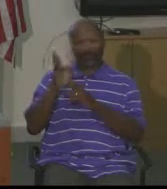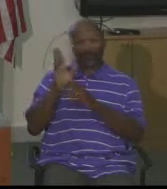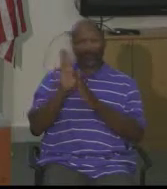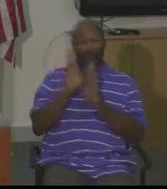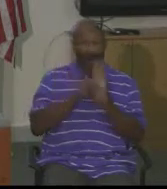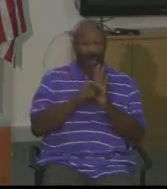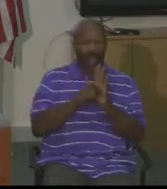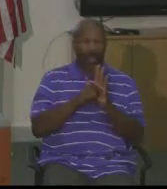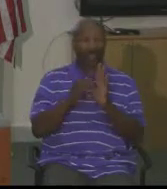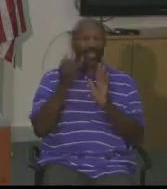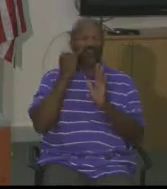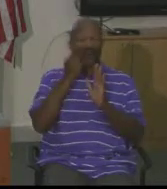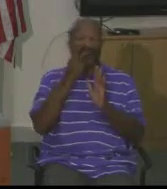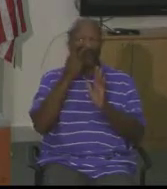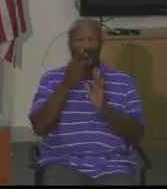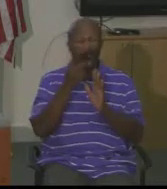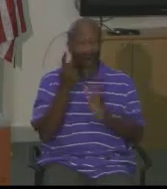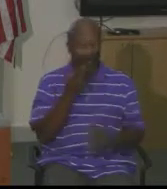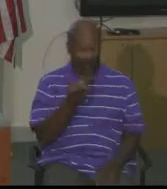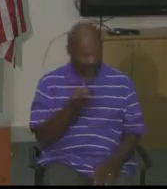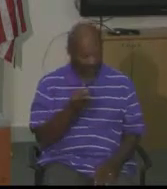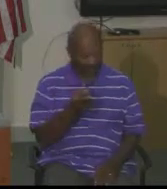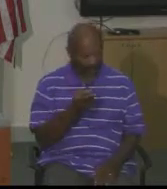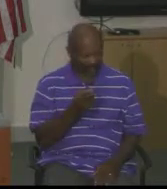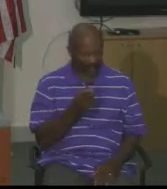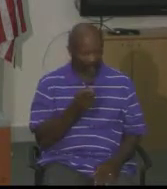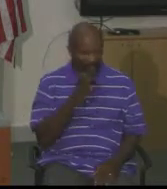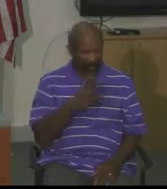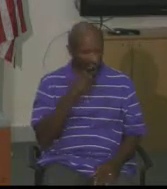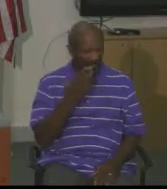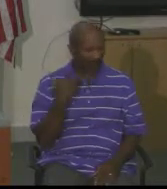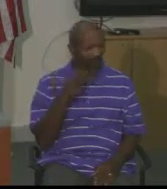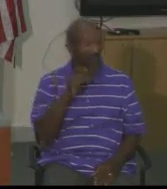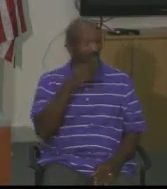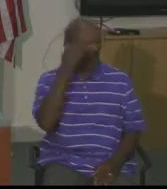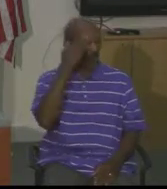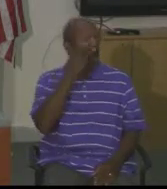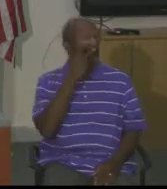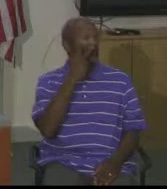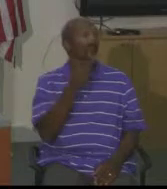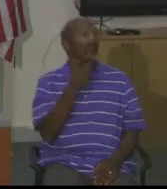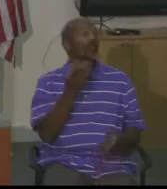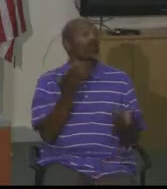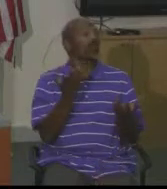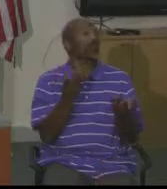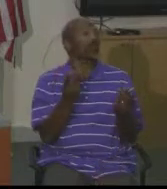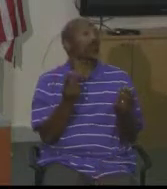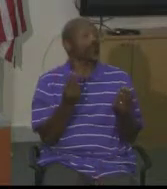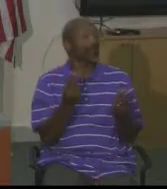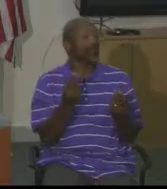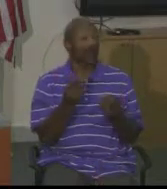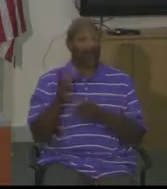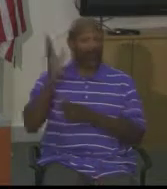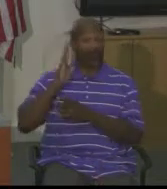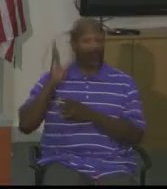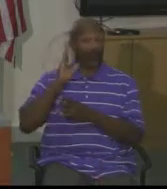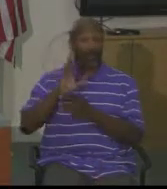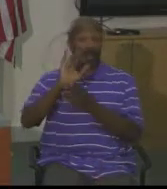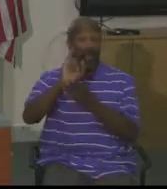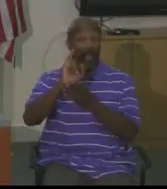you see a slot and you need to know what to do about it. So the original The original bus that was used